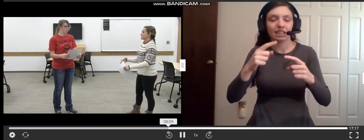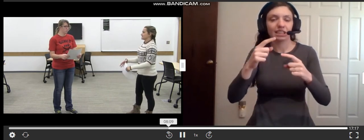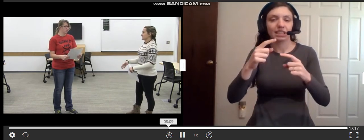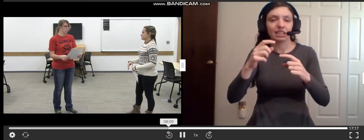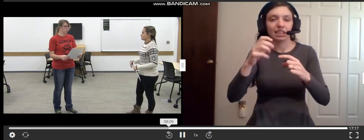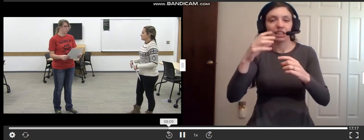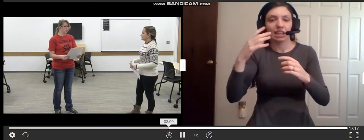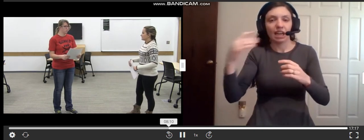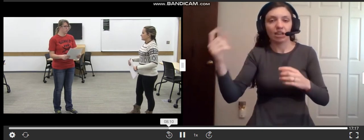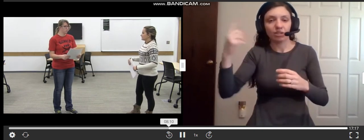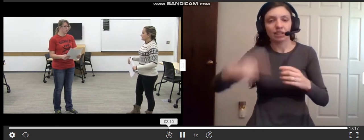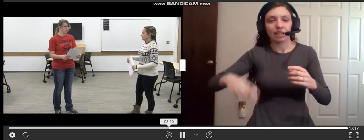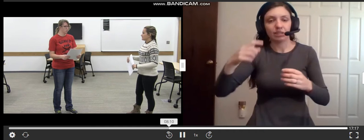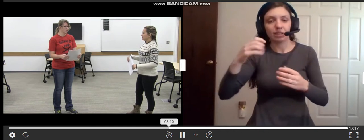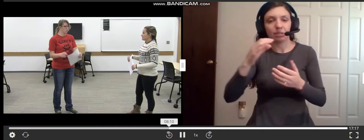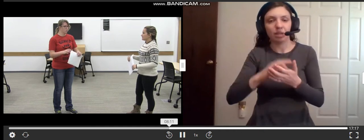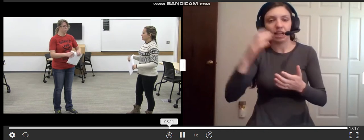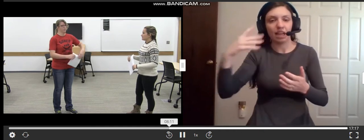out, I say?